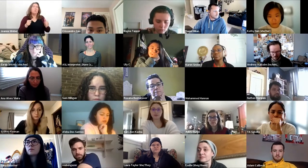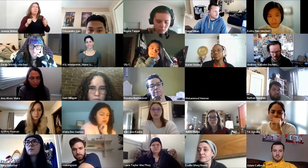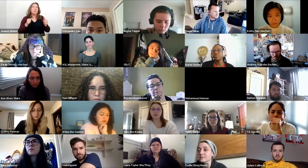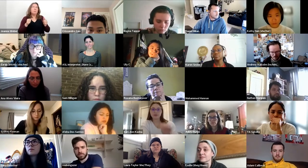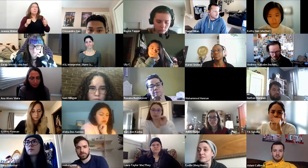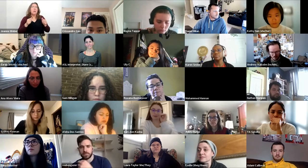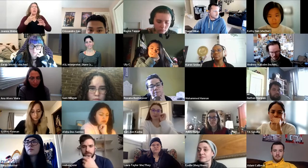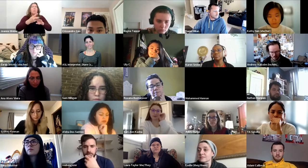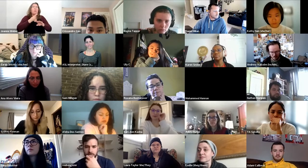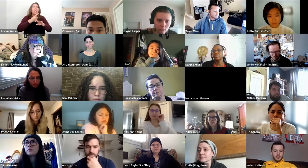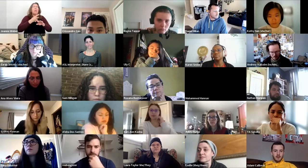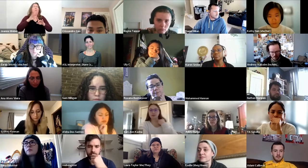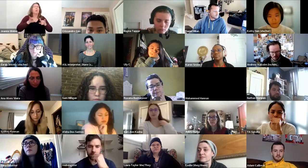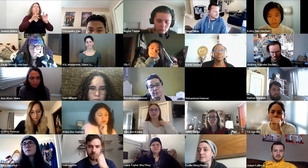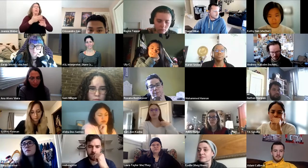in the discussion.